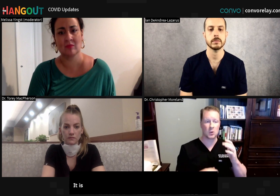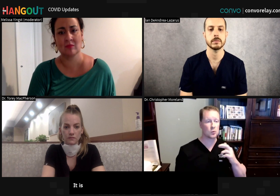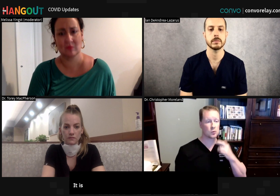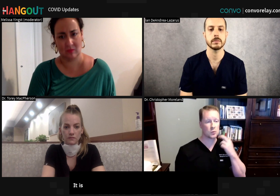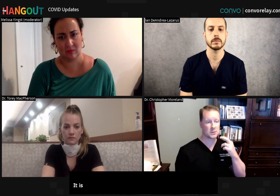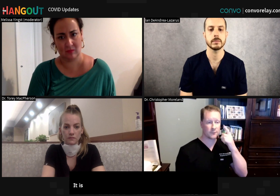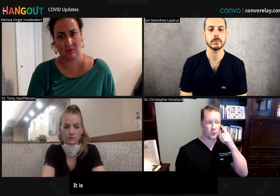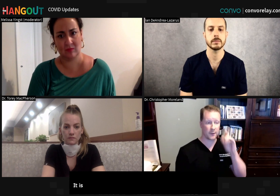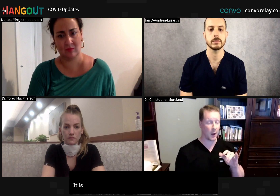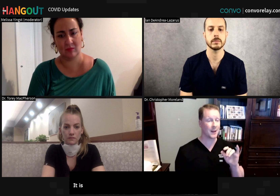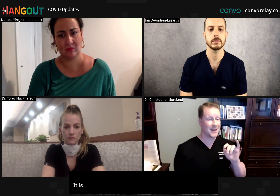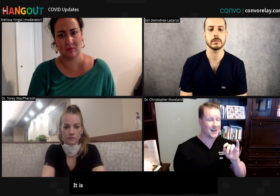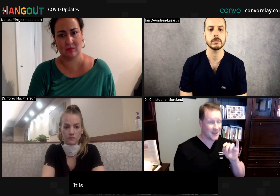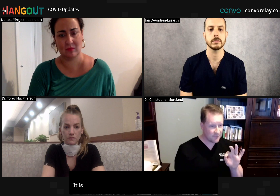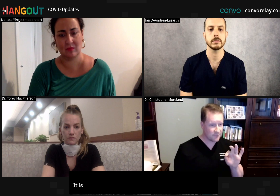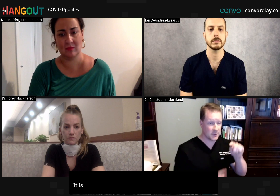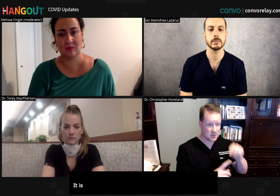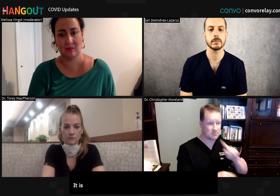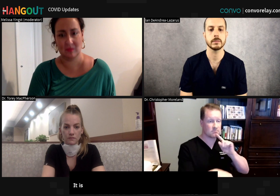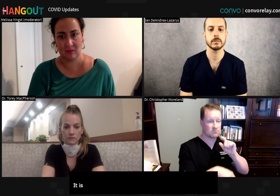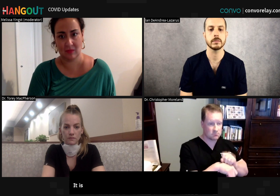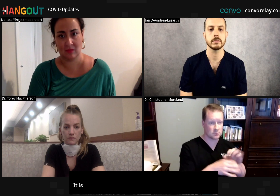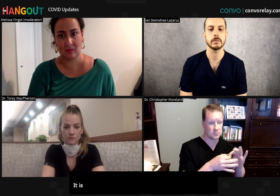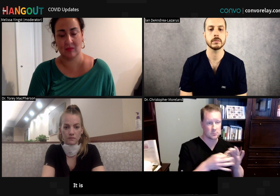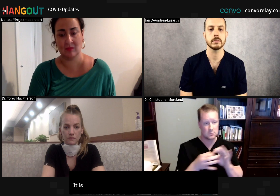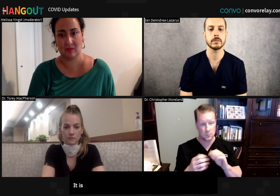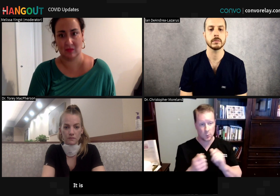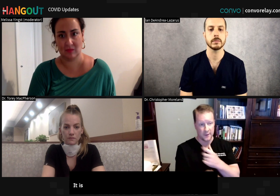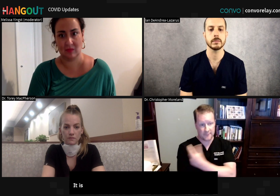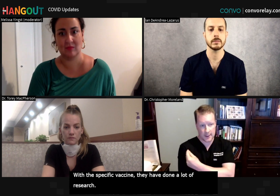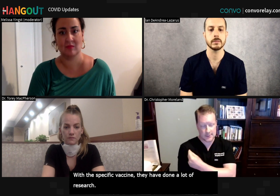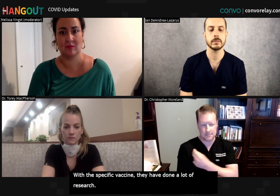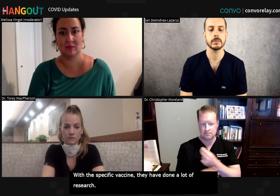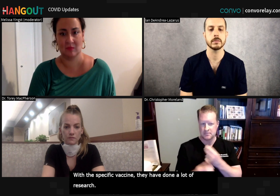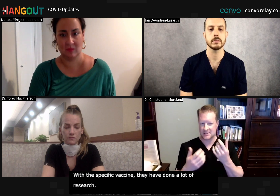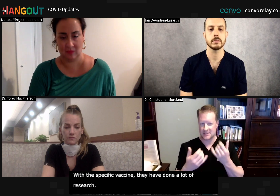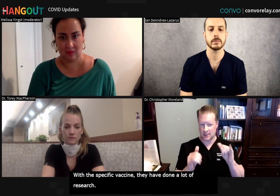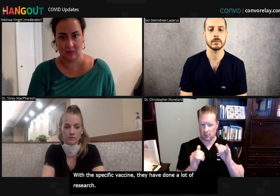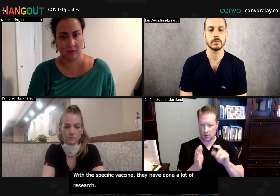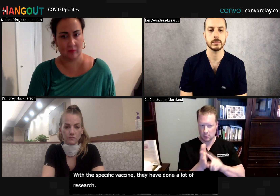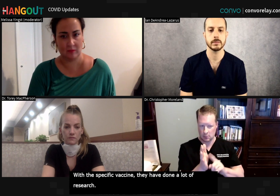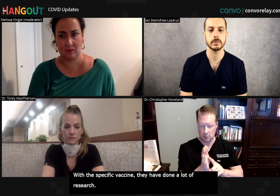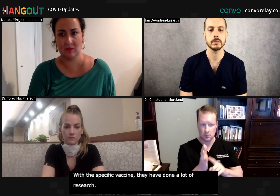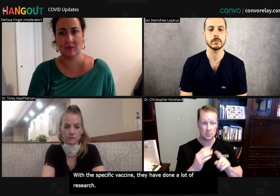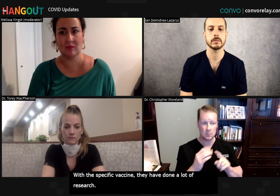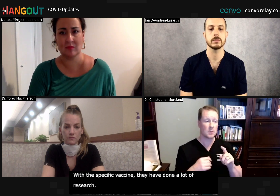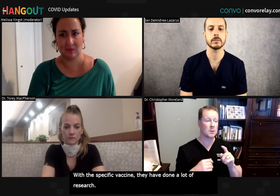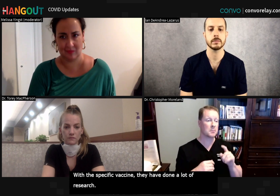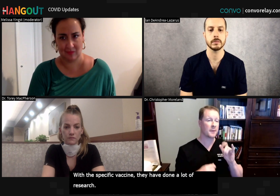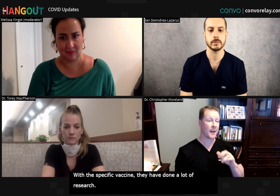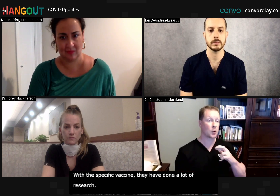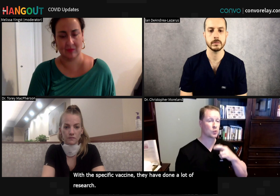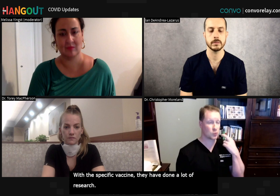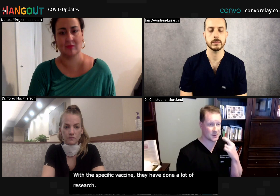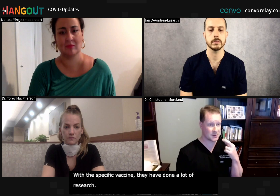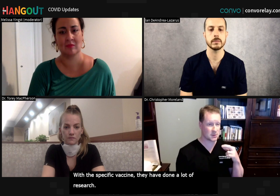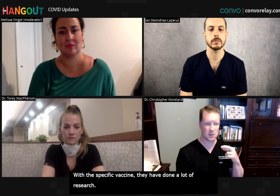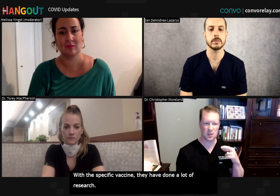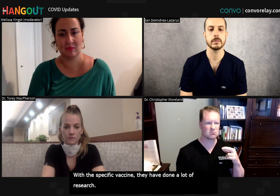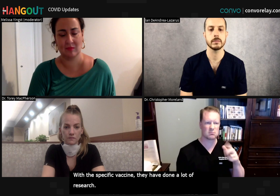lot of research, and the risks of that, if those are associated with the vaccine, are still very low.